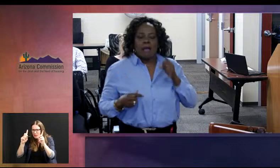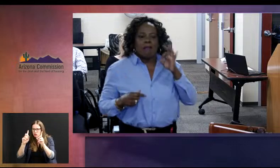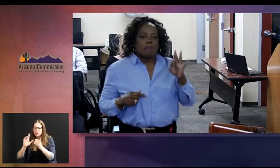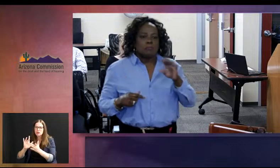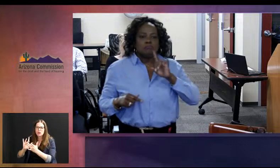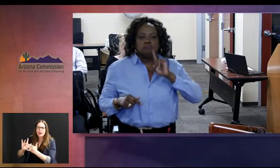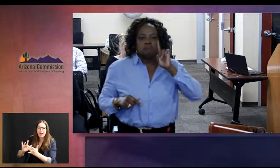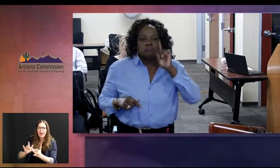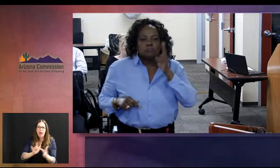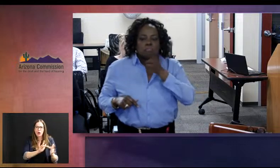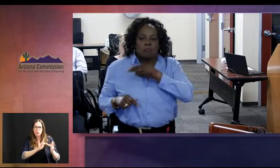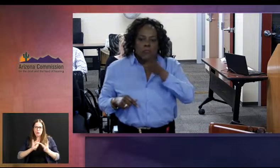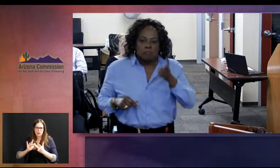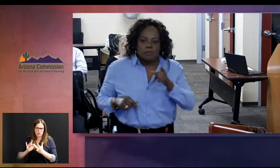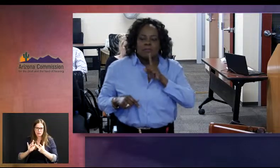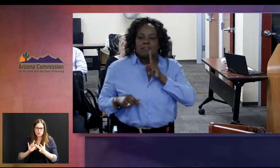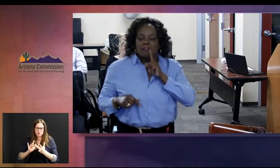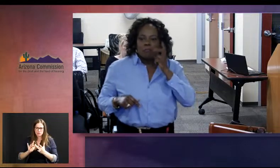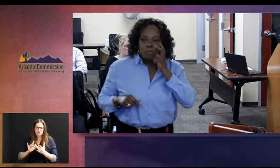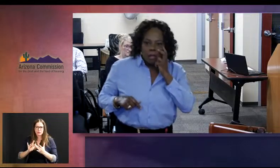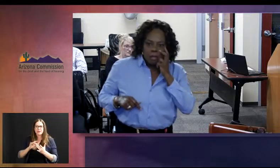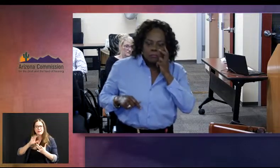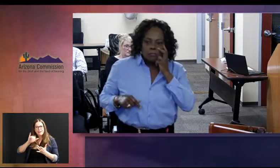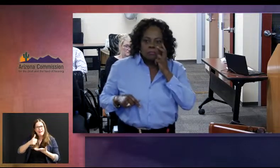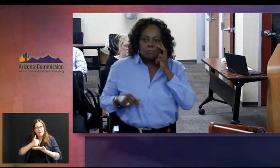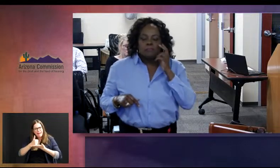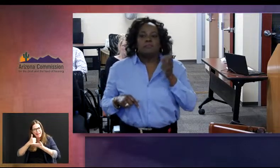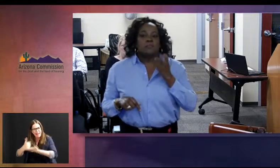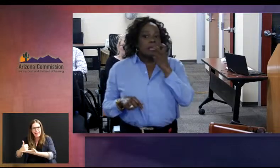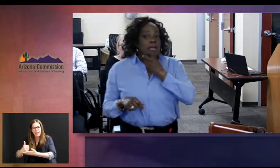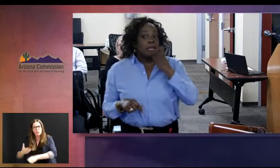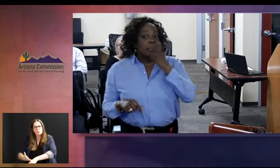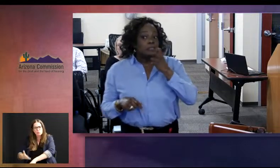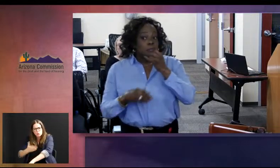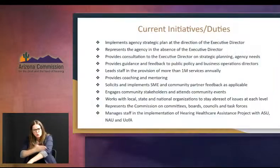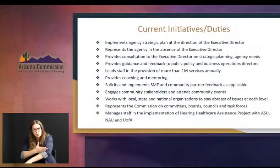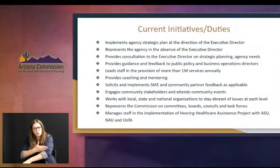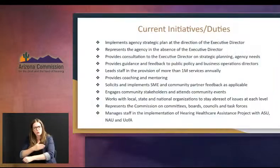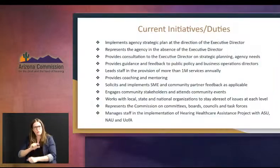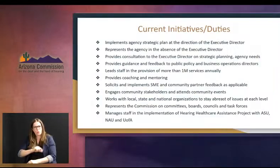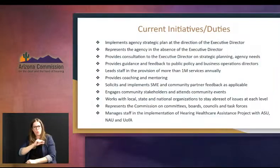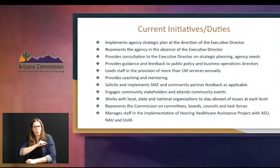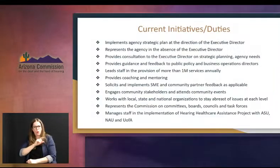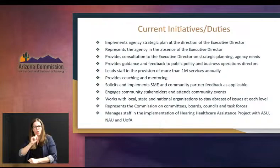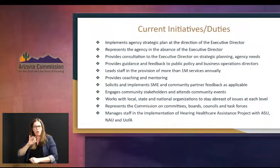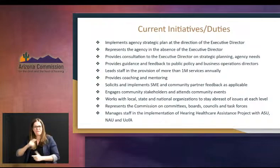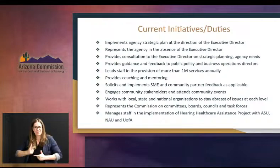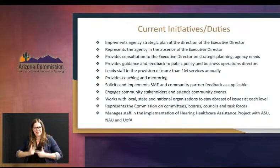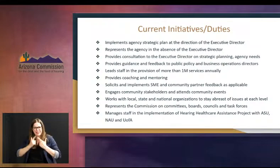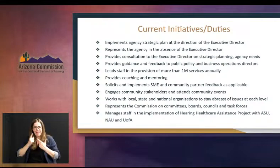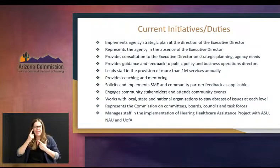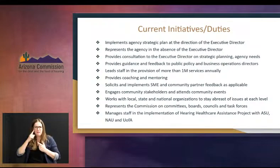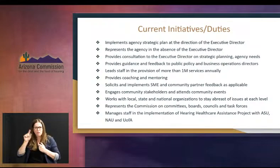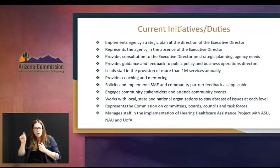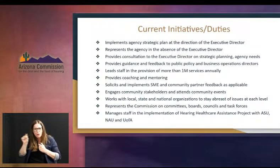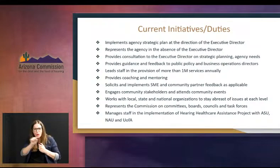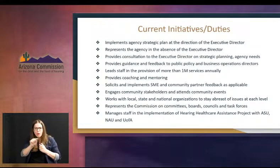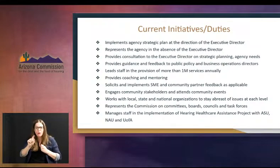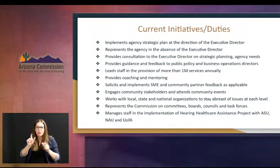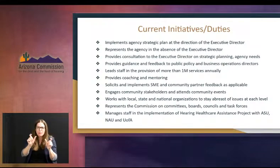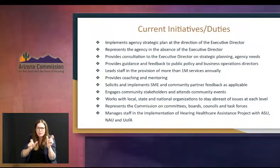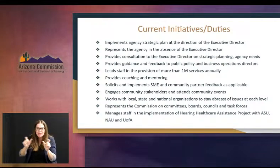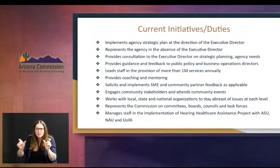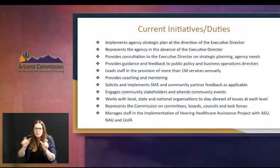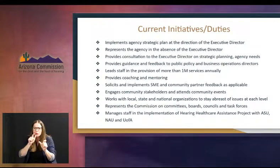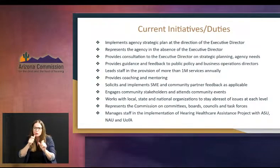to improve the quality of lives for deaf, hard of hearing, and deaf-blind and speech-impaired individuals.